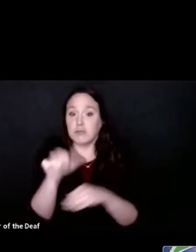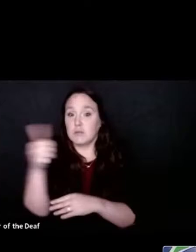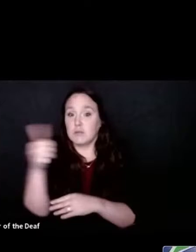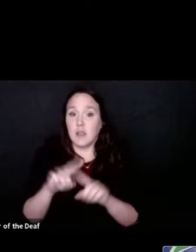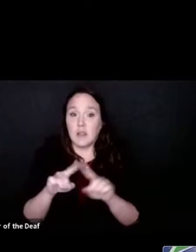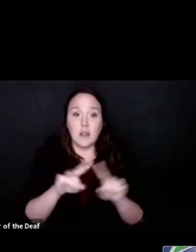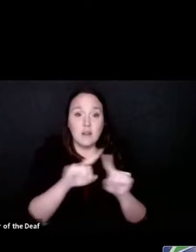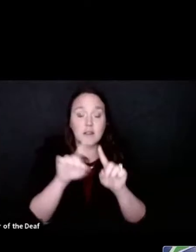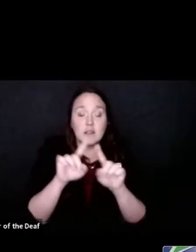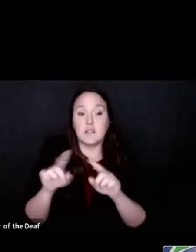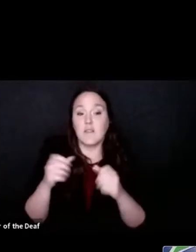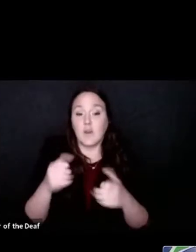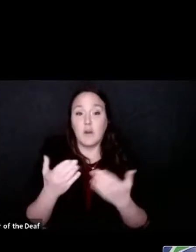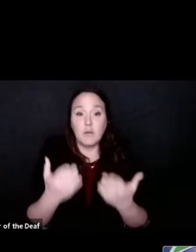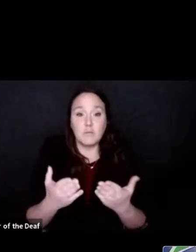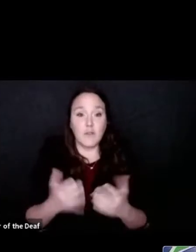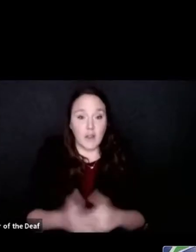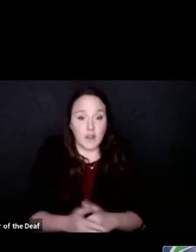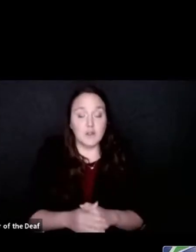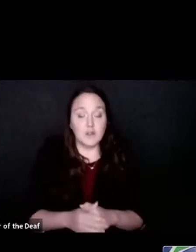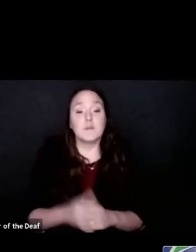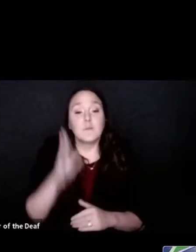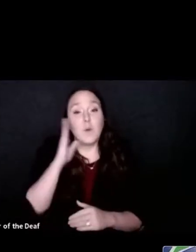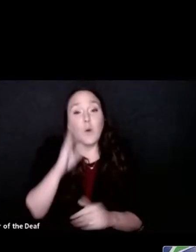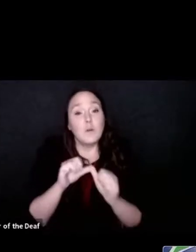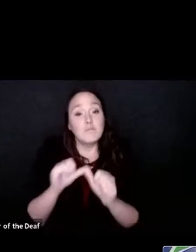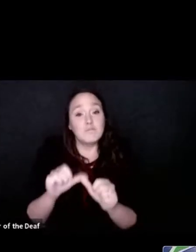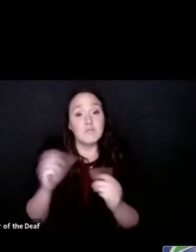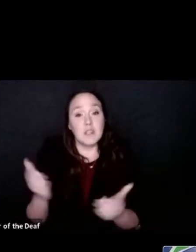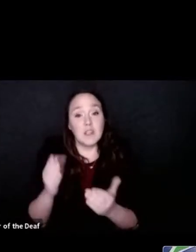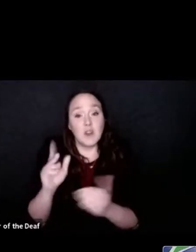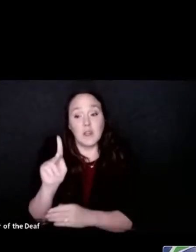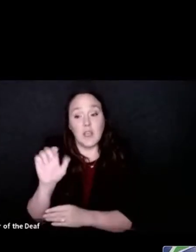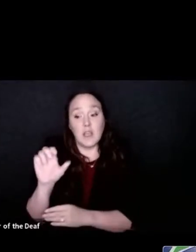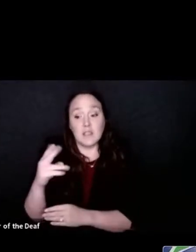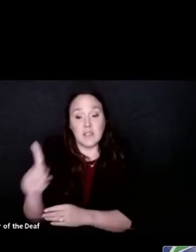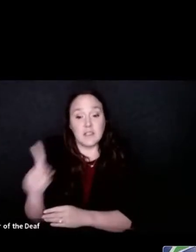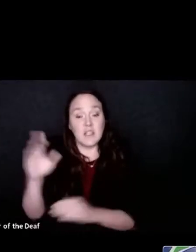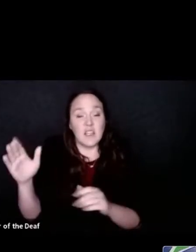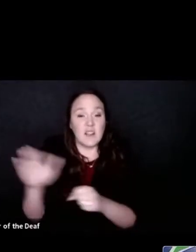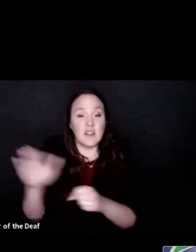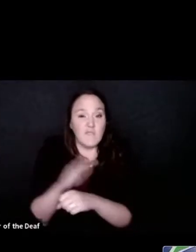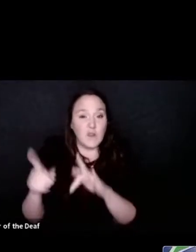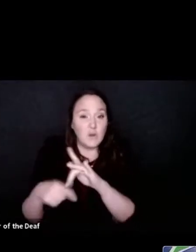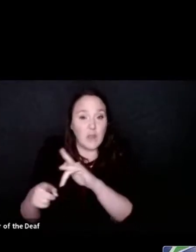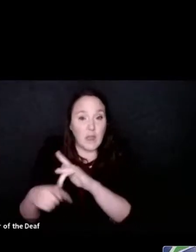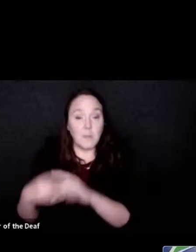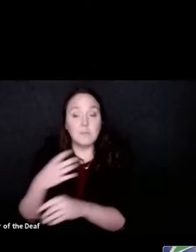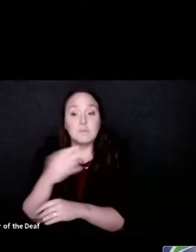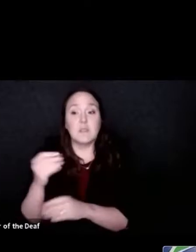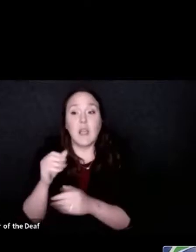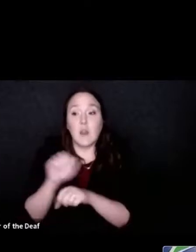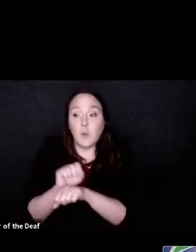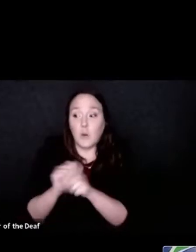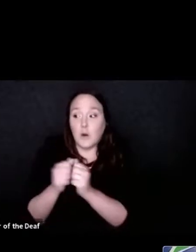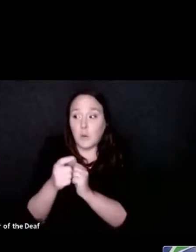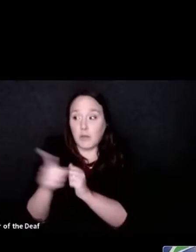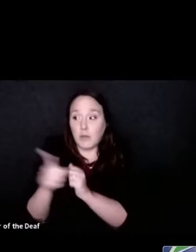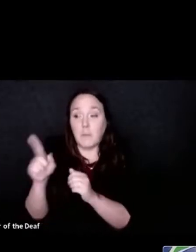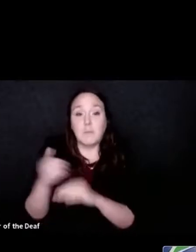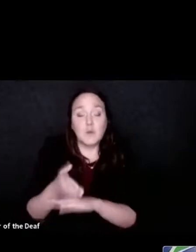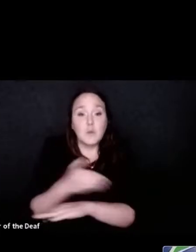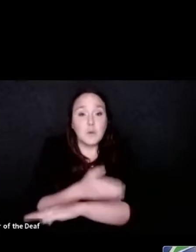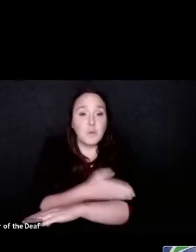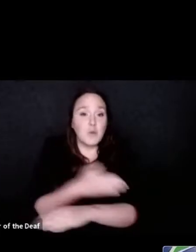with. We will continue here at KCHD to help fill gaps and coordinate with partners to expand vaccine access across the